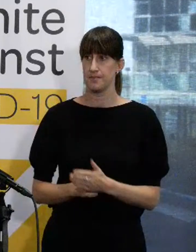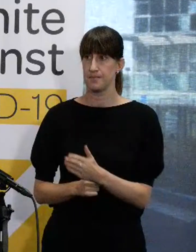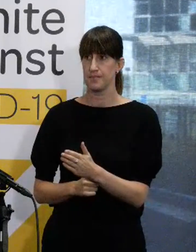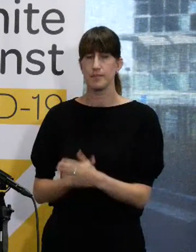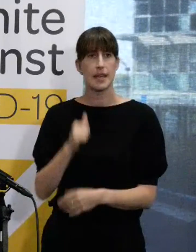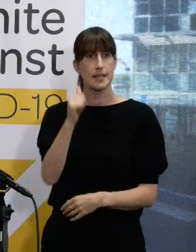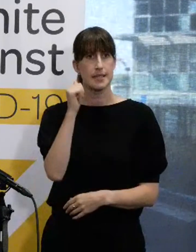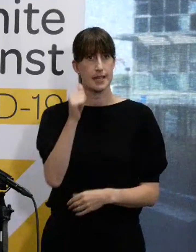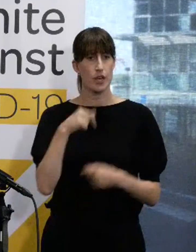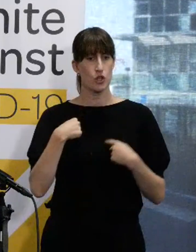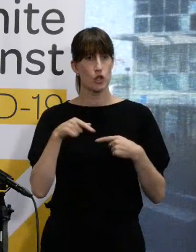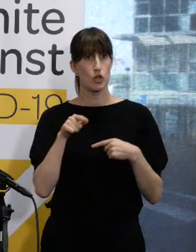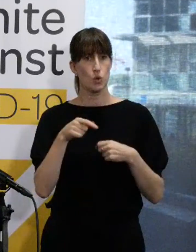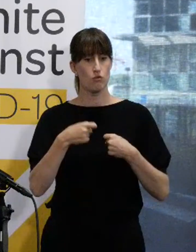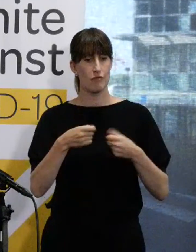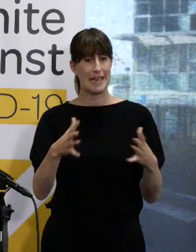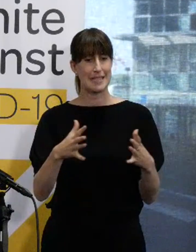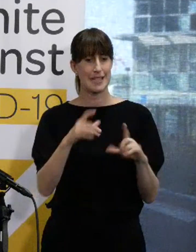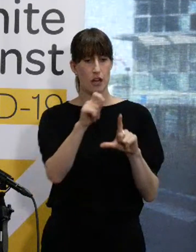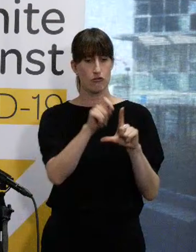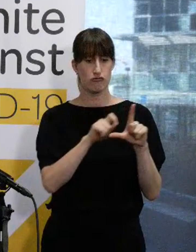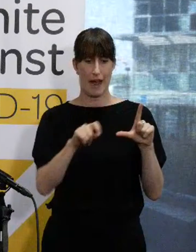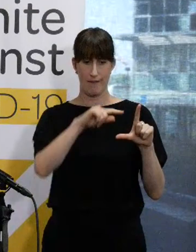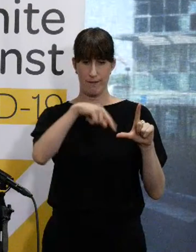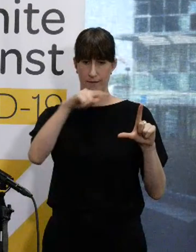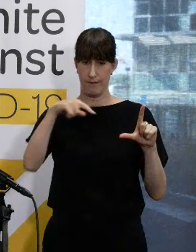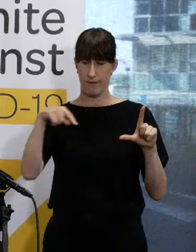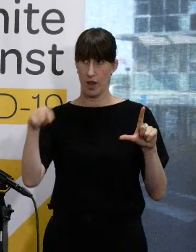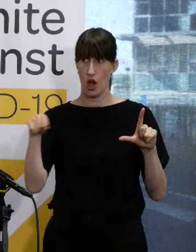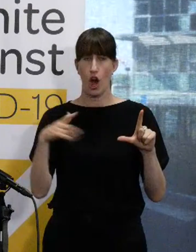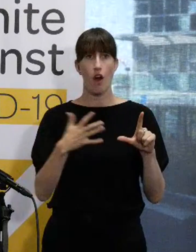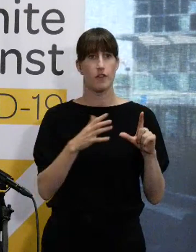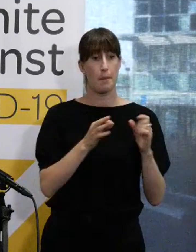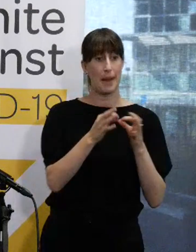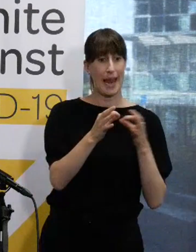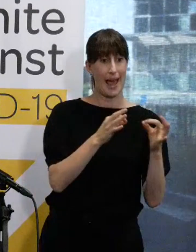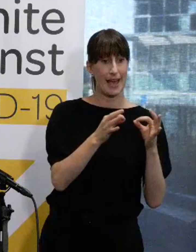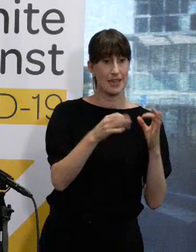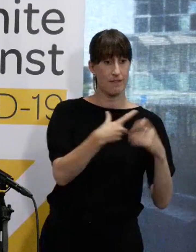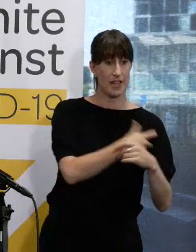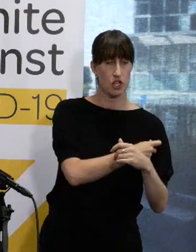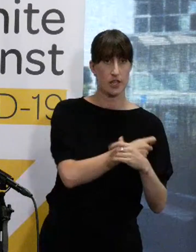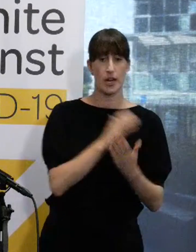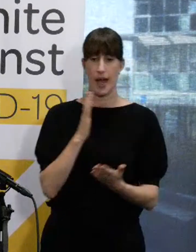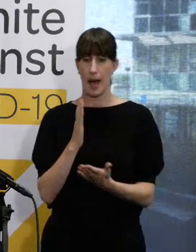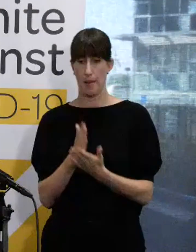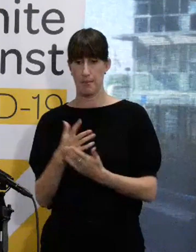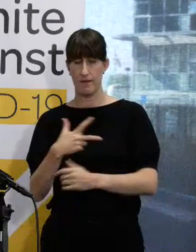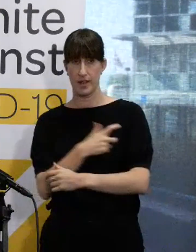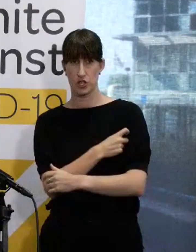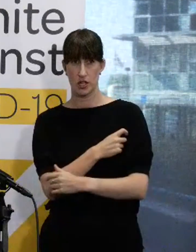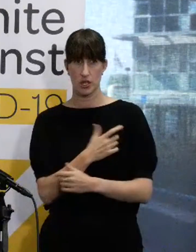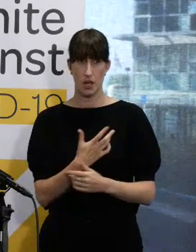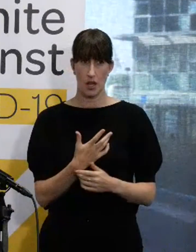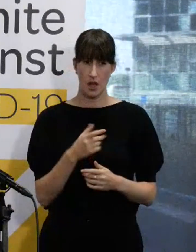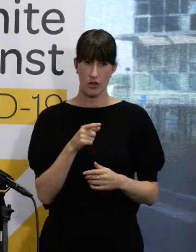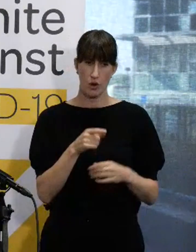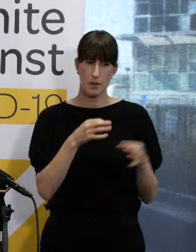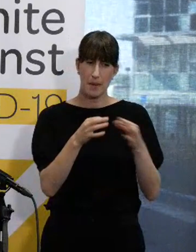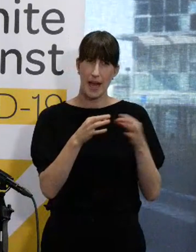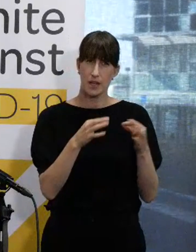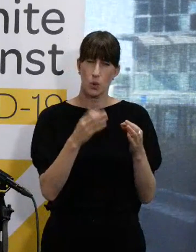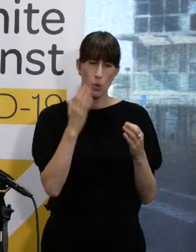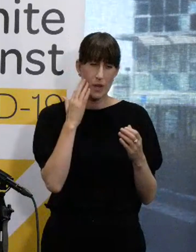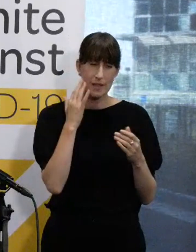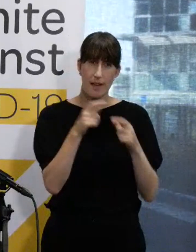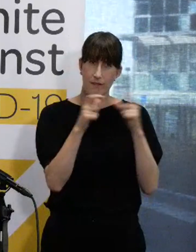showed the difference between the planned vaccinations and the actual vaccinations, when were those plans finalised? Actually, there are a series of rolling plans. So